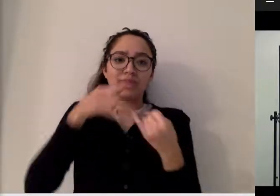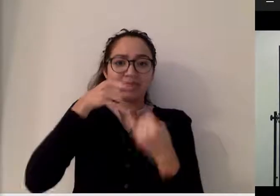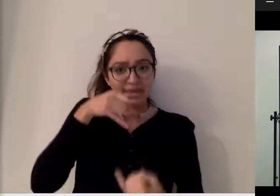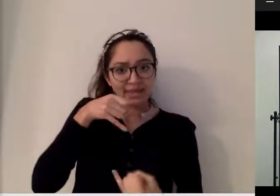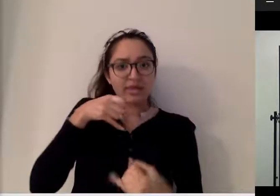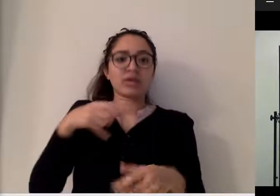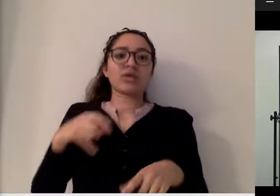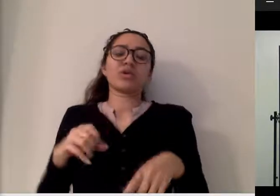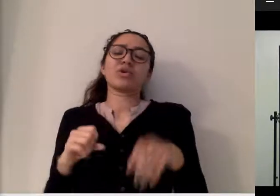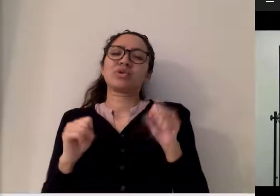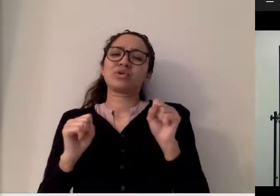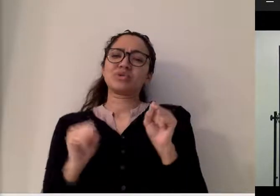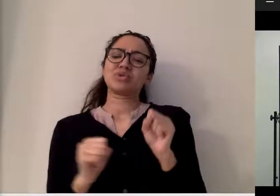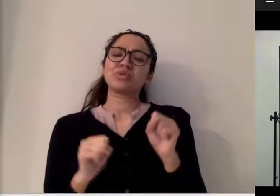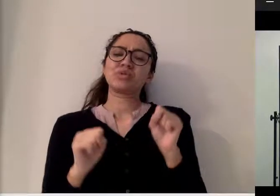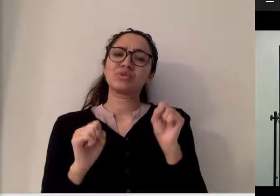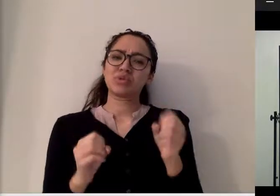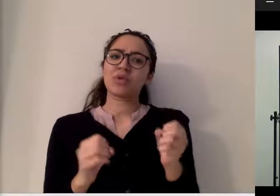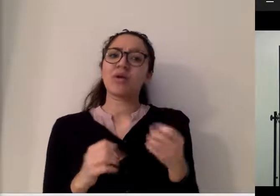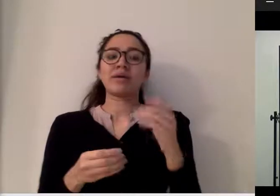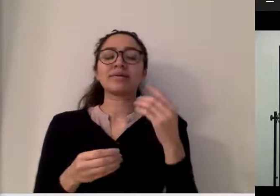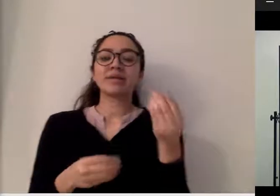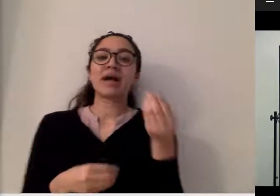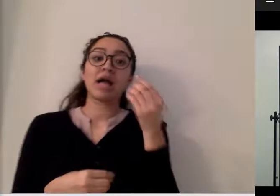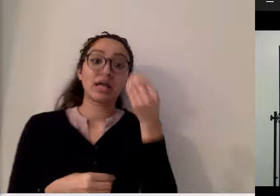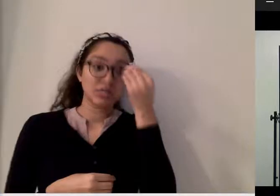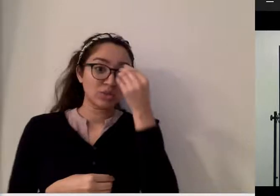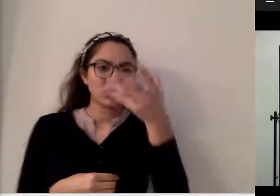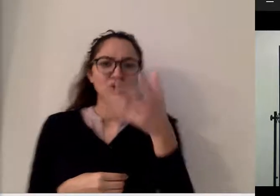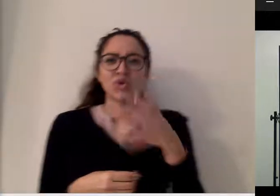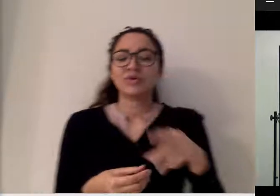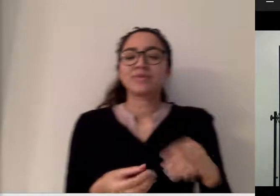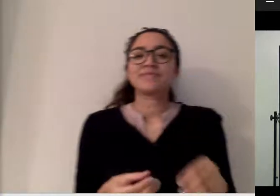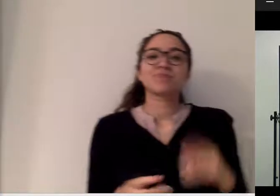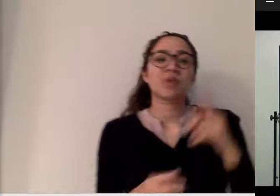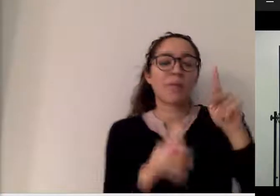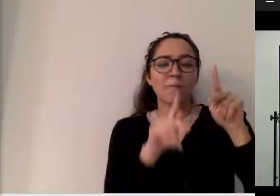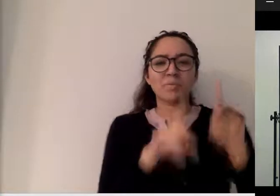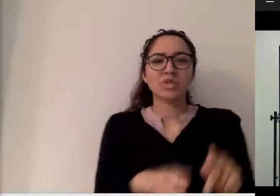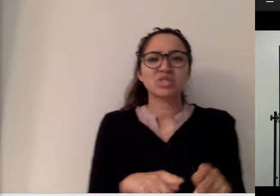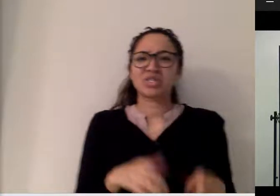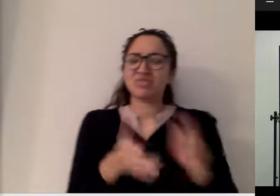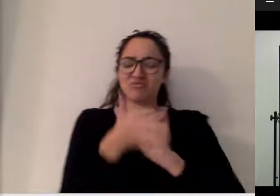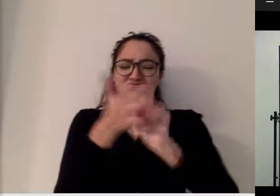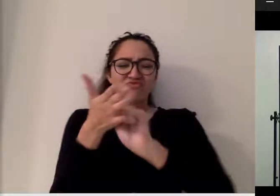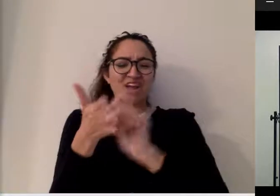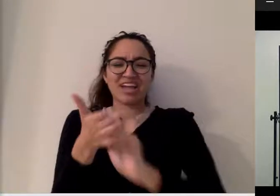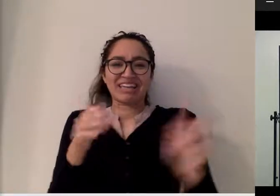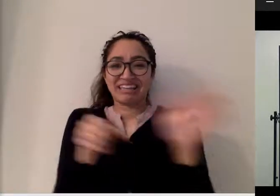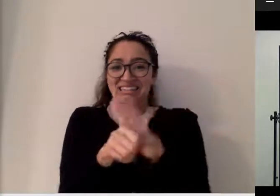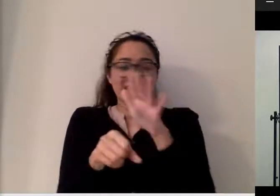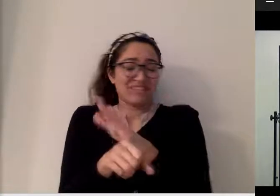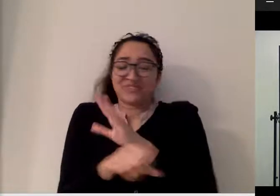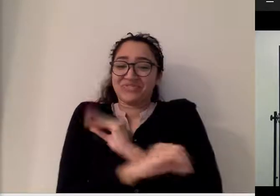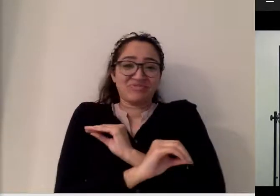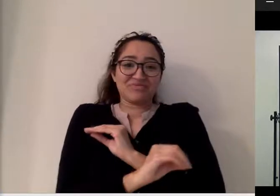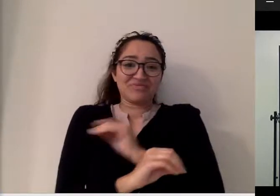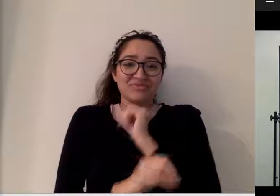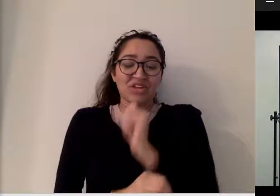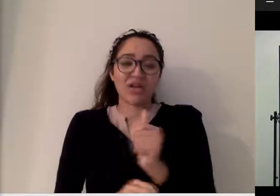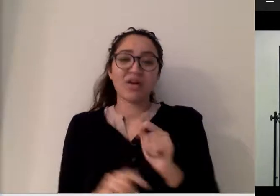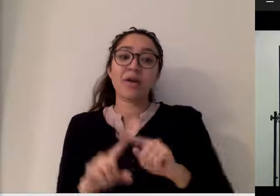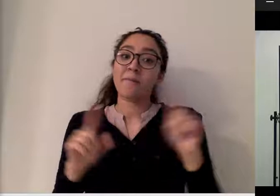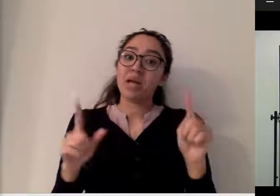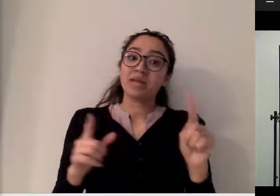number one mistake that most people make is that they don't write enough. They sit and listen, but they don't write enough. That's a problem. The second most